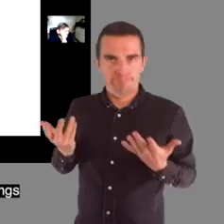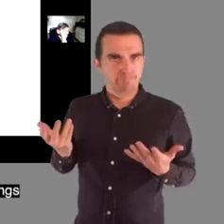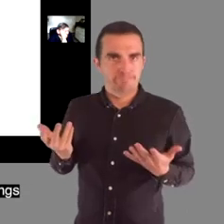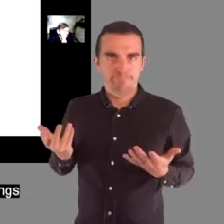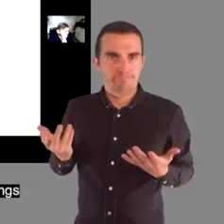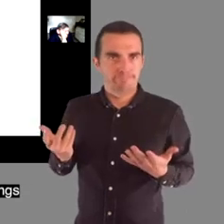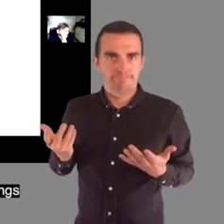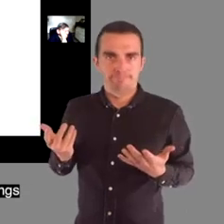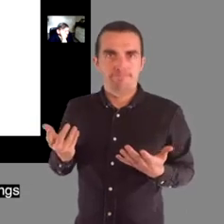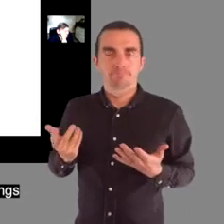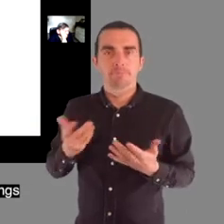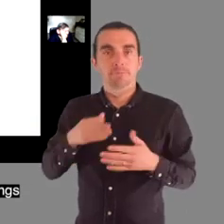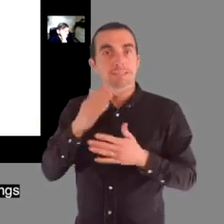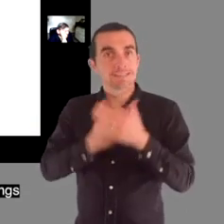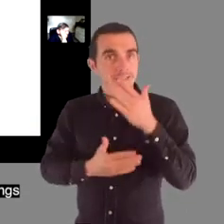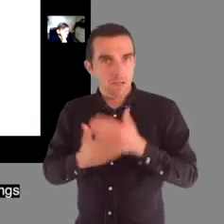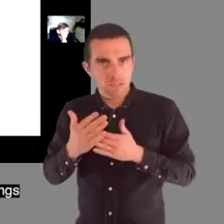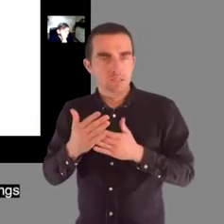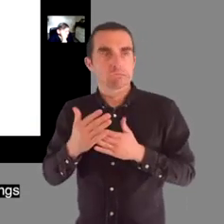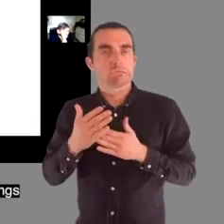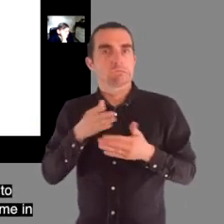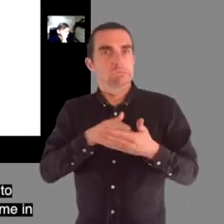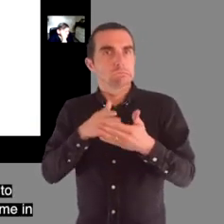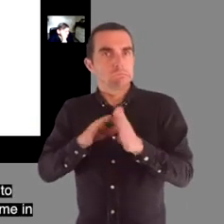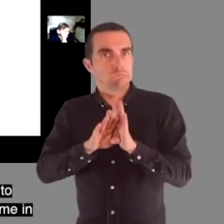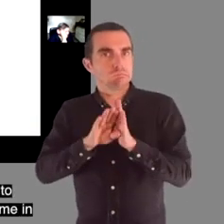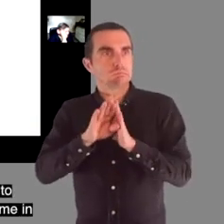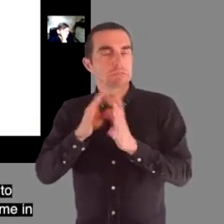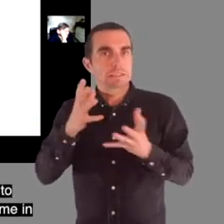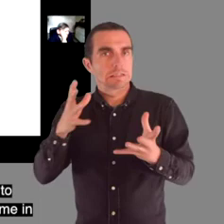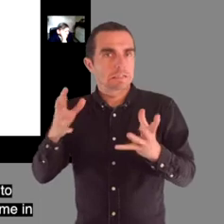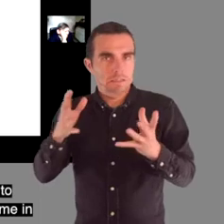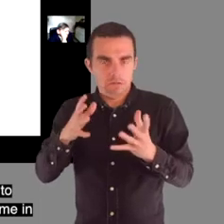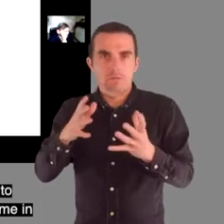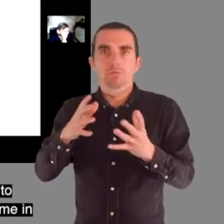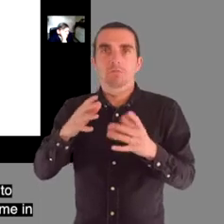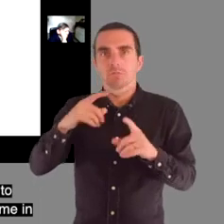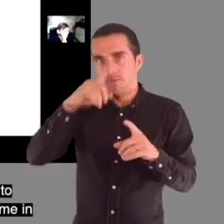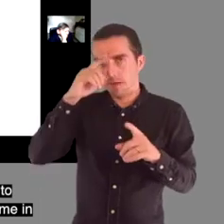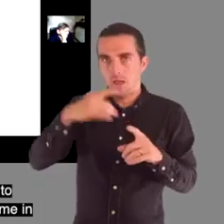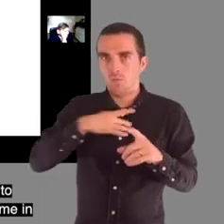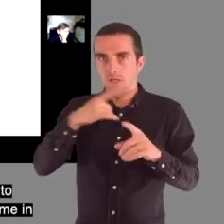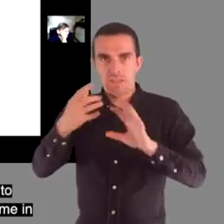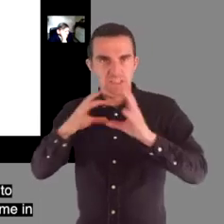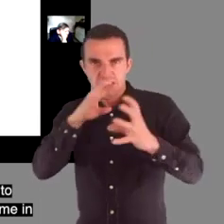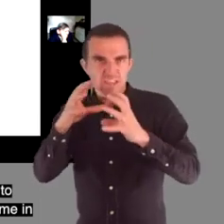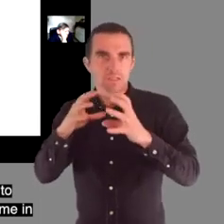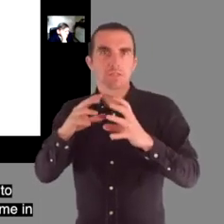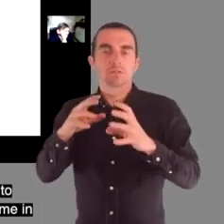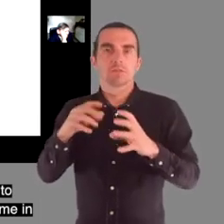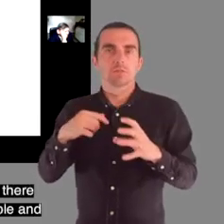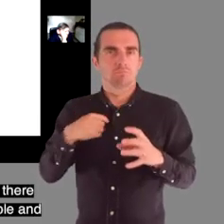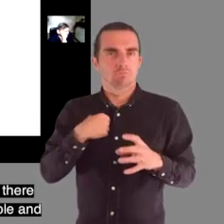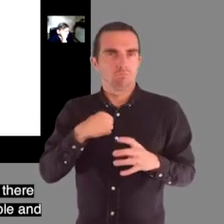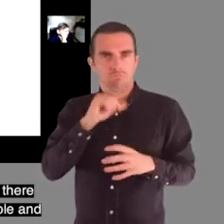But after that, things started to fall flat. Issues of disability started to deteriorate. race started to come